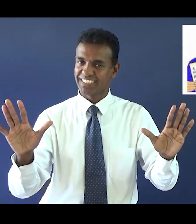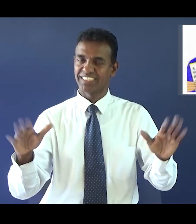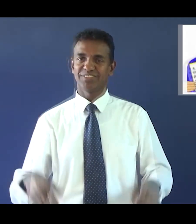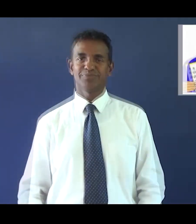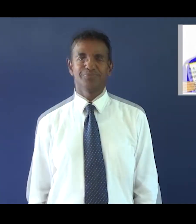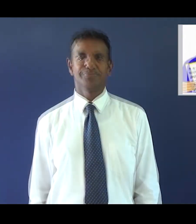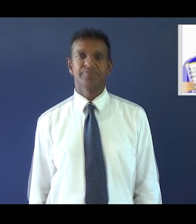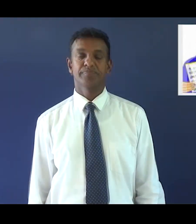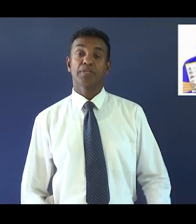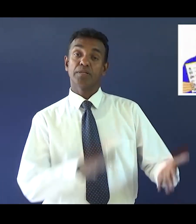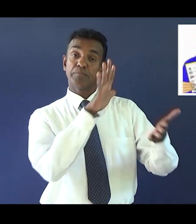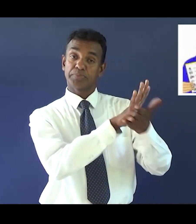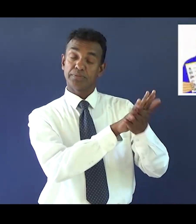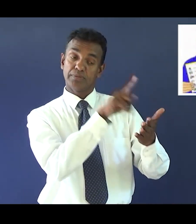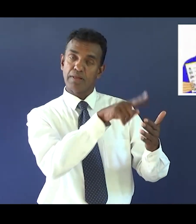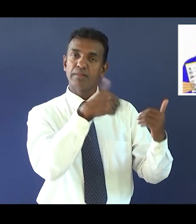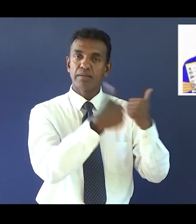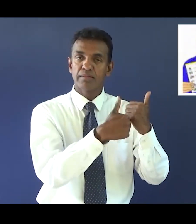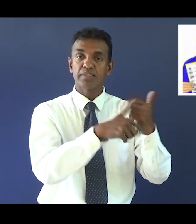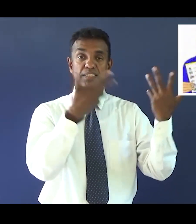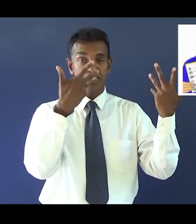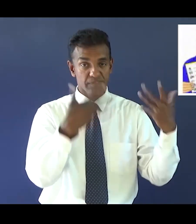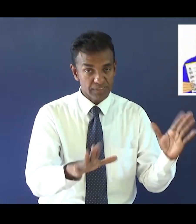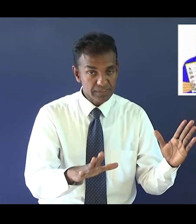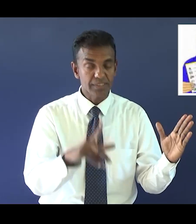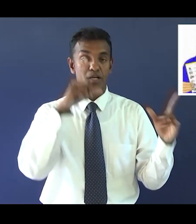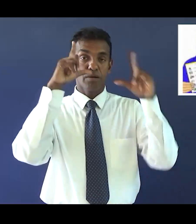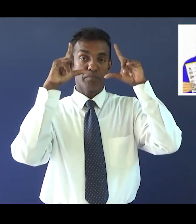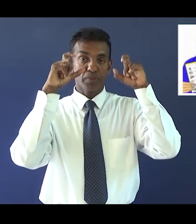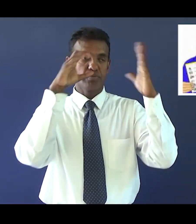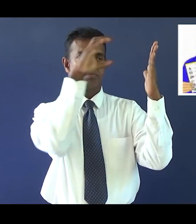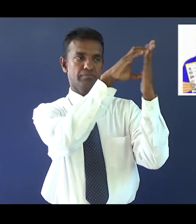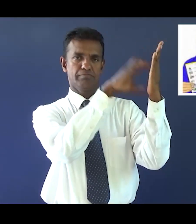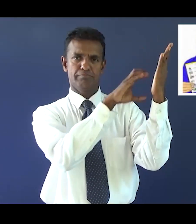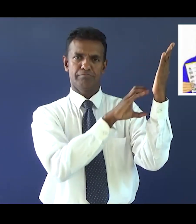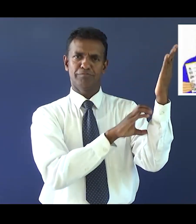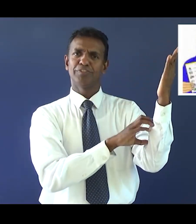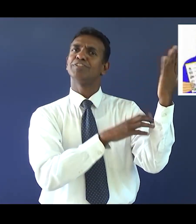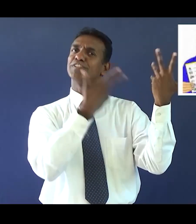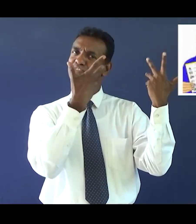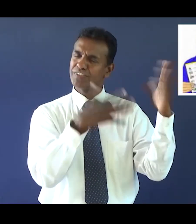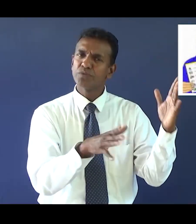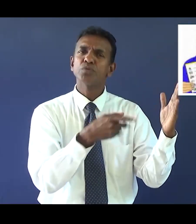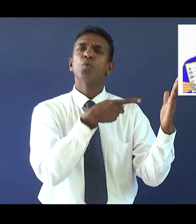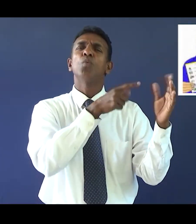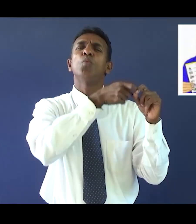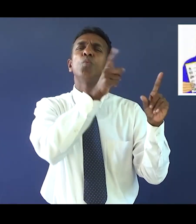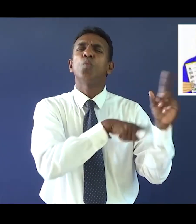Artwork is from the Valuing People clip art collection and cannot be used